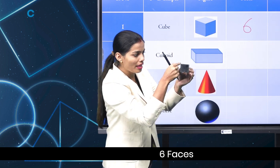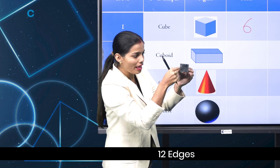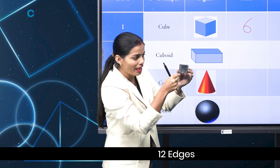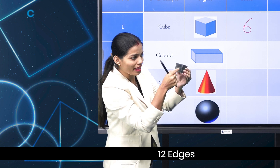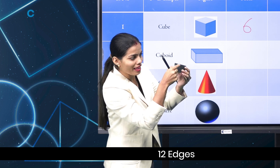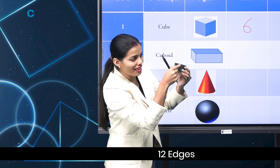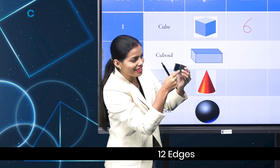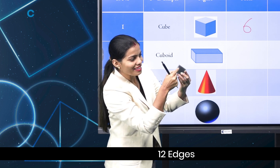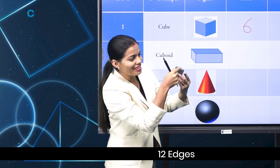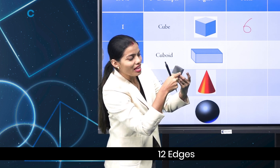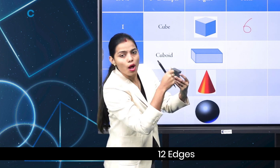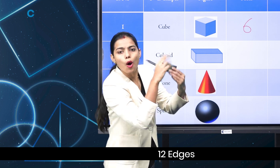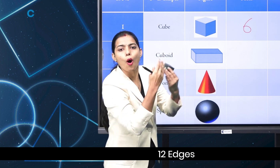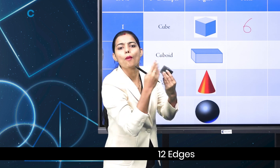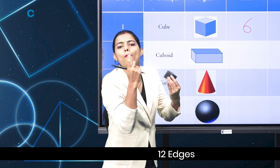12 edges,